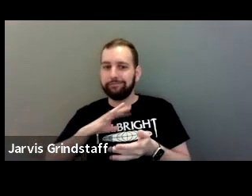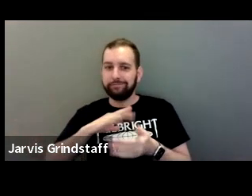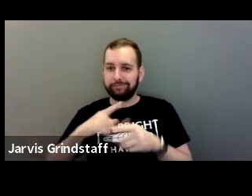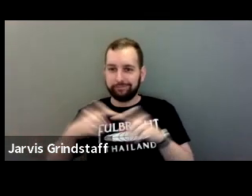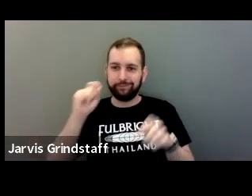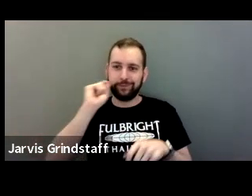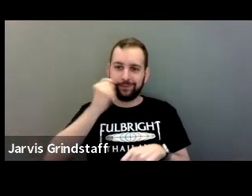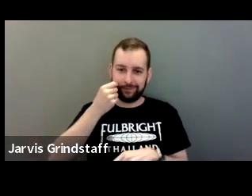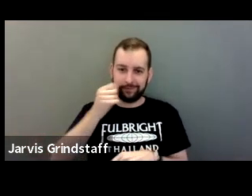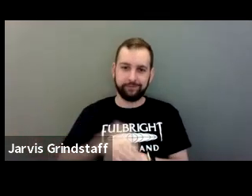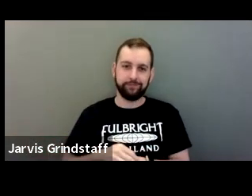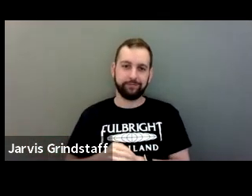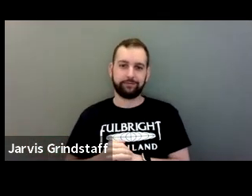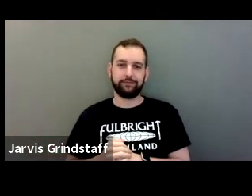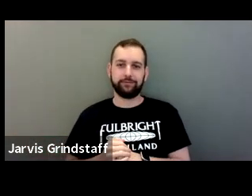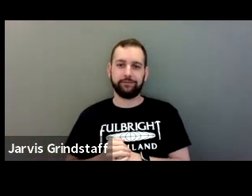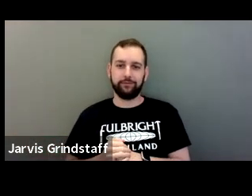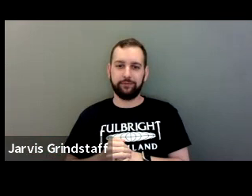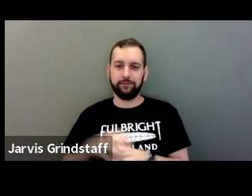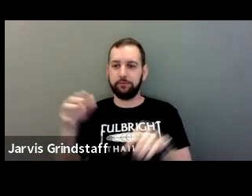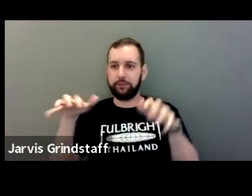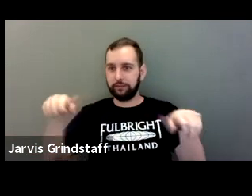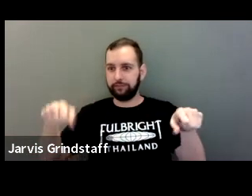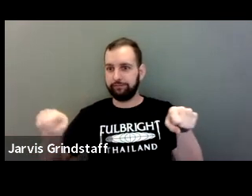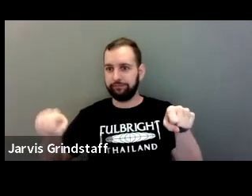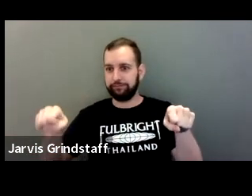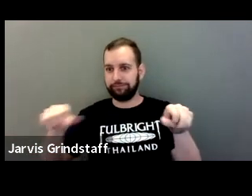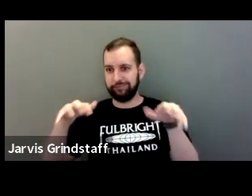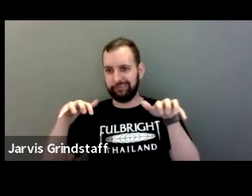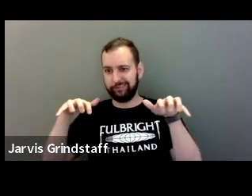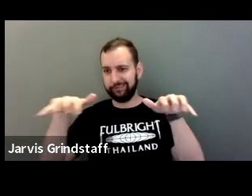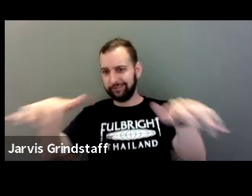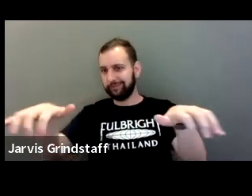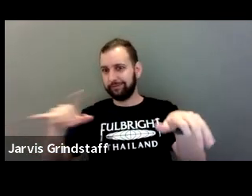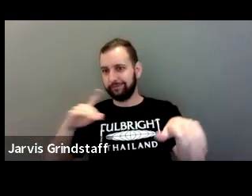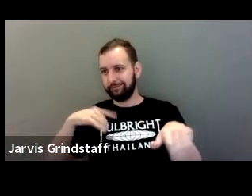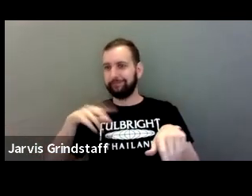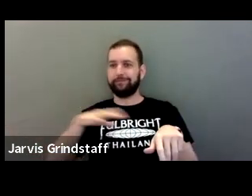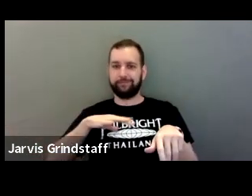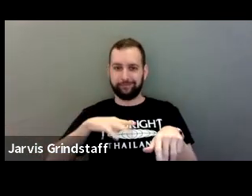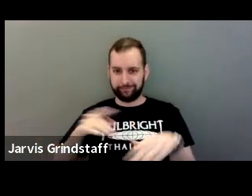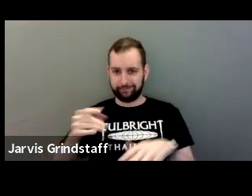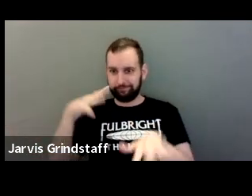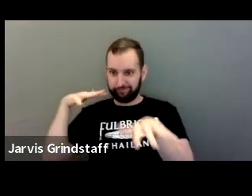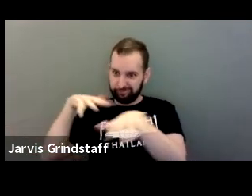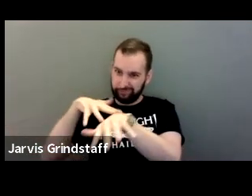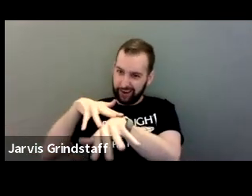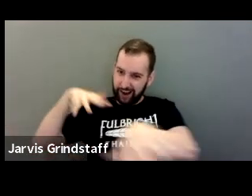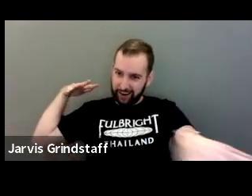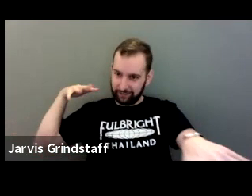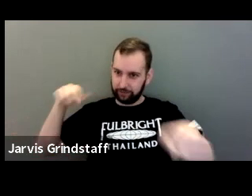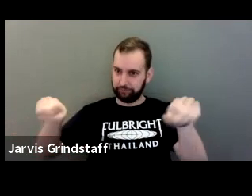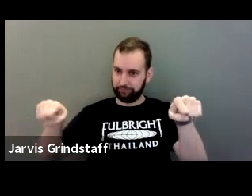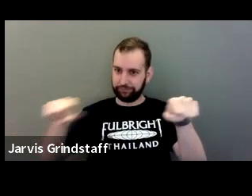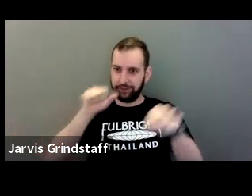always shopping for food and clothing and other things. There were also a lot of scooters, which